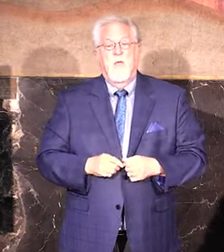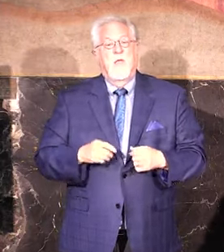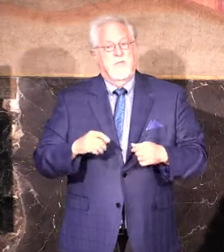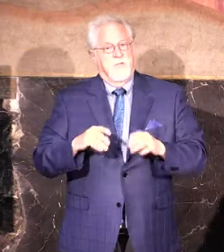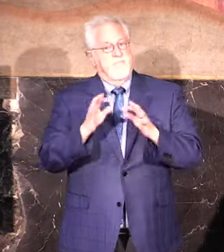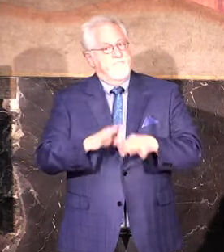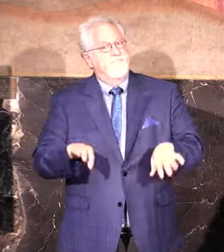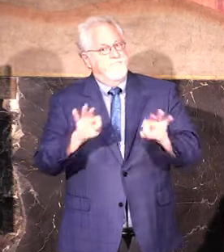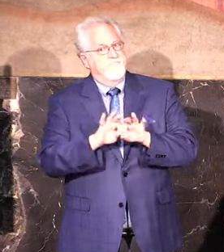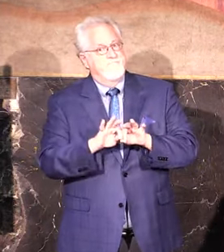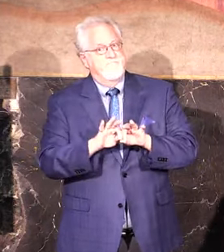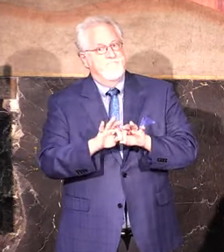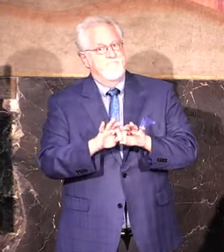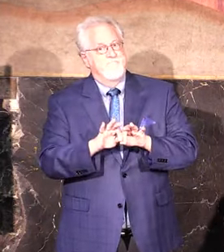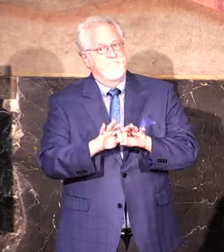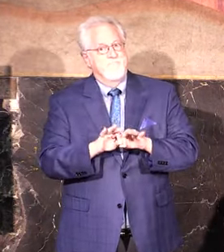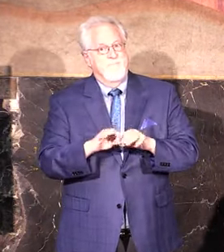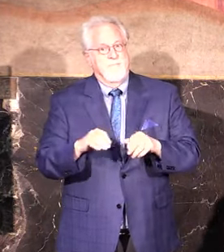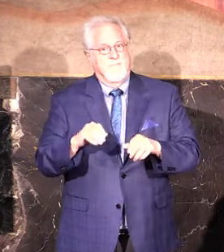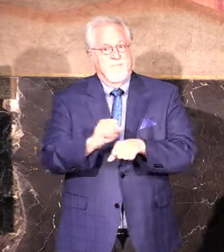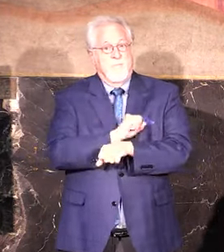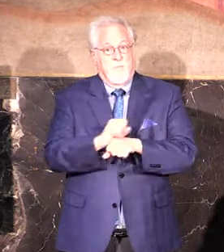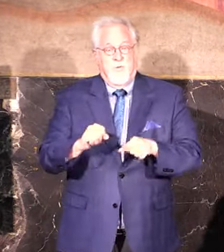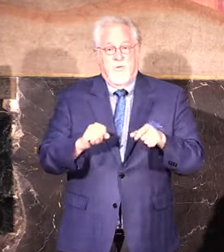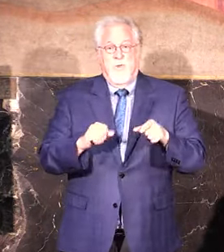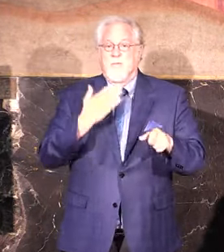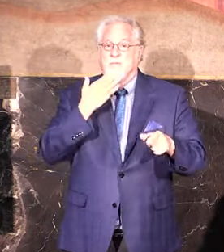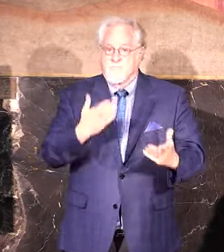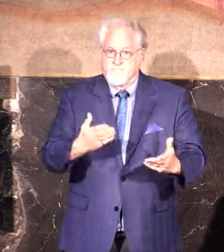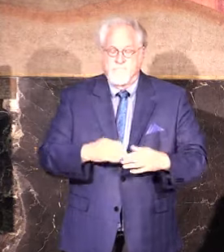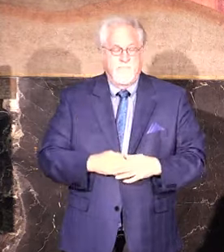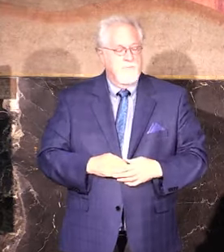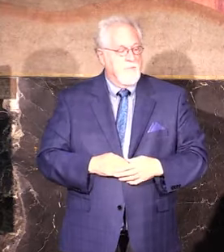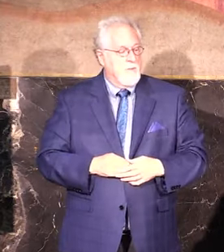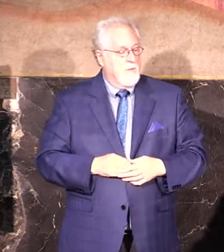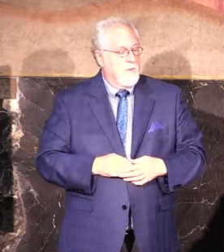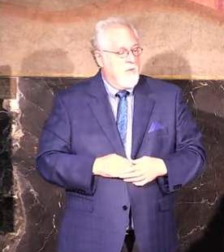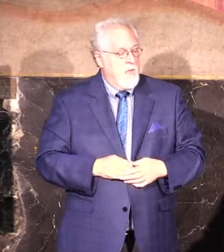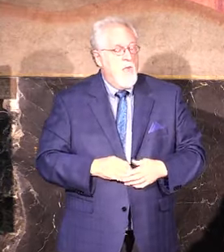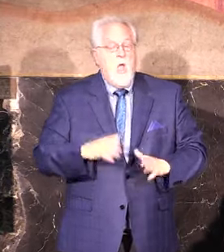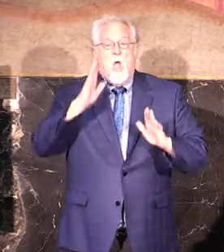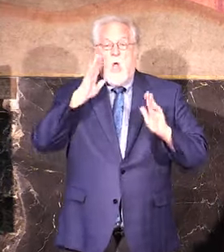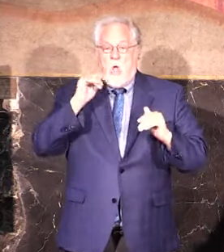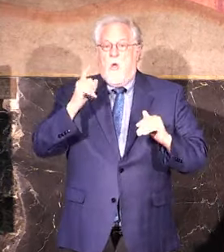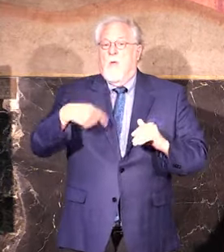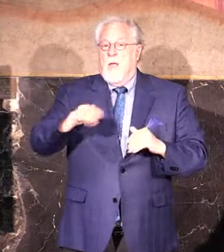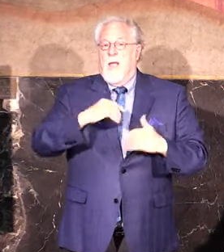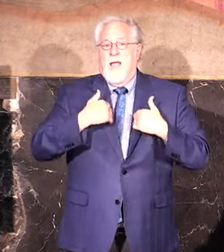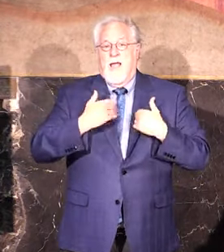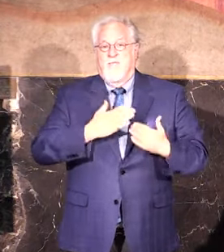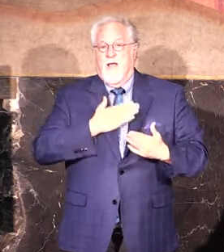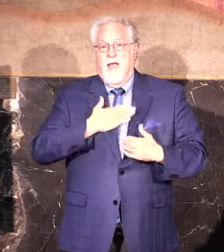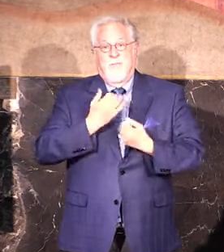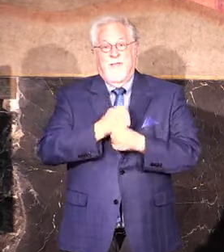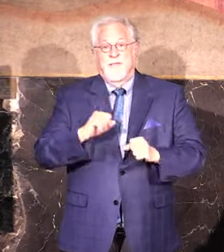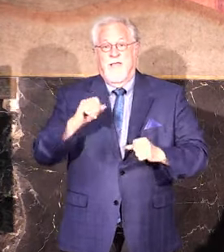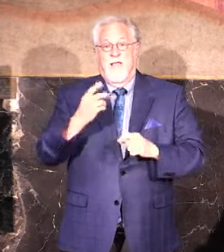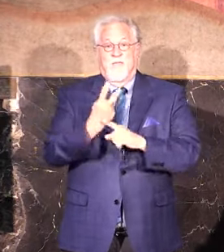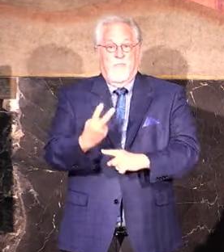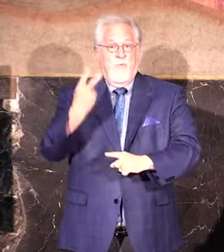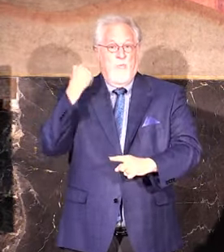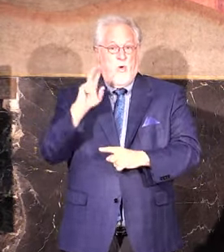very important effort that they're making. I appreciate it. I do hope that everyone will have a happy and safe Memorial